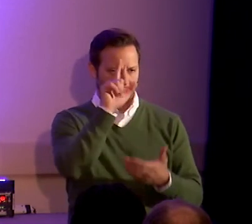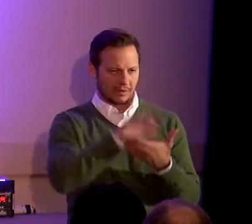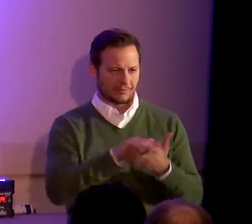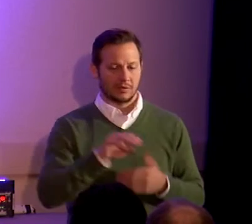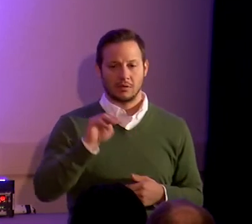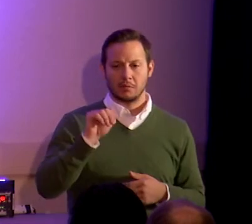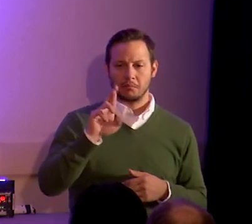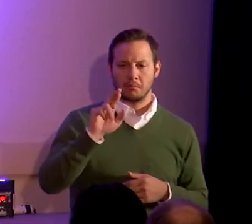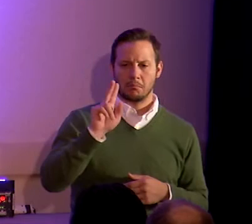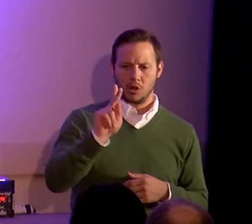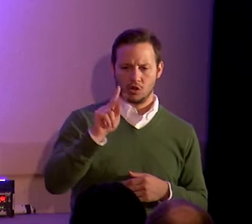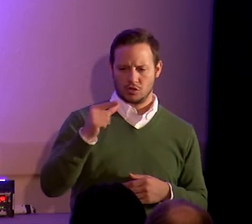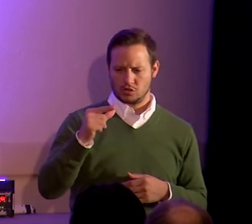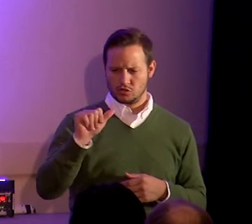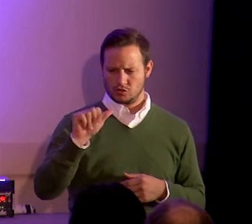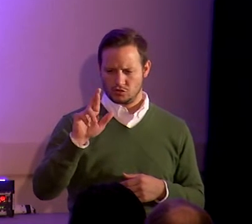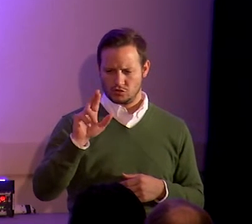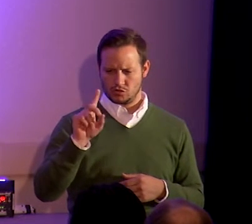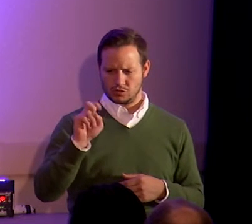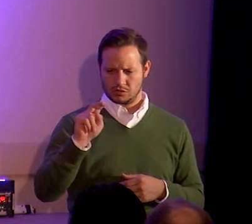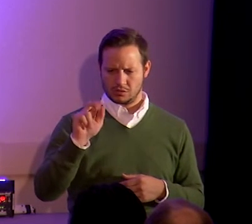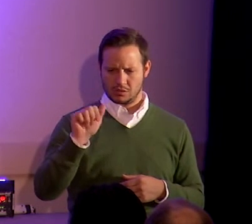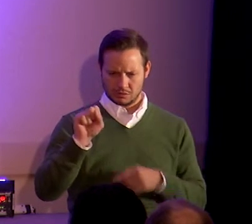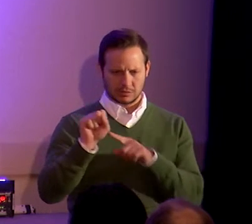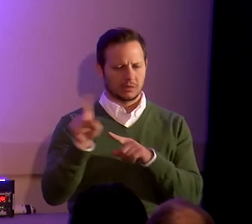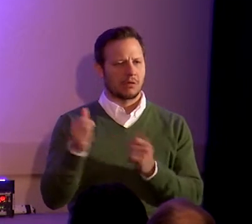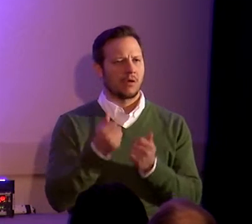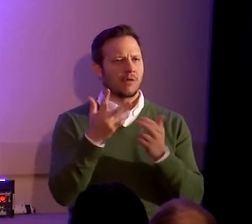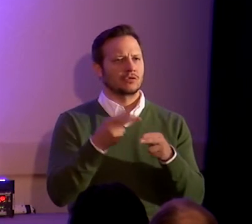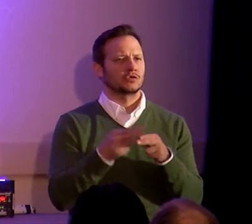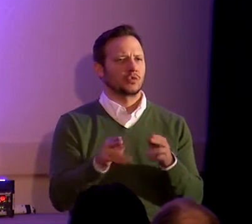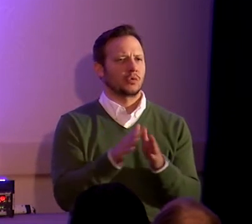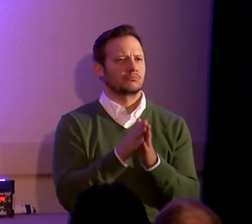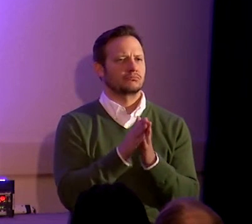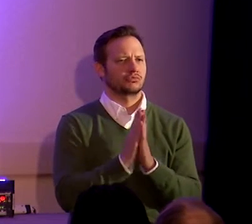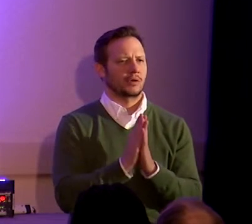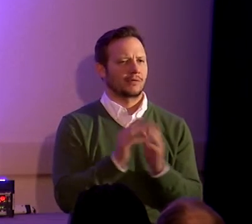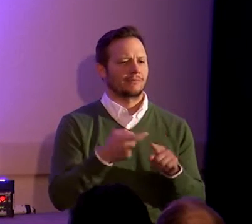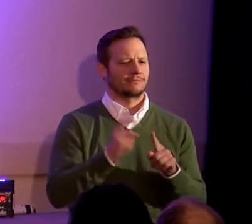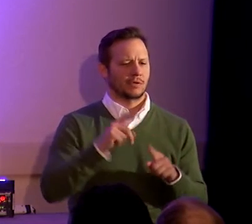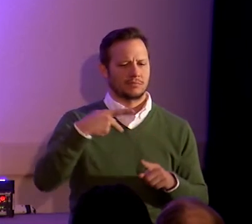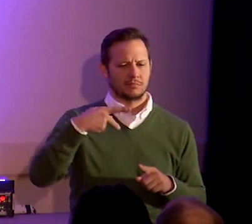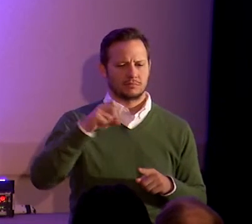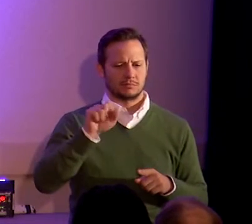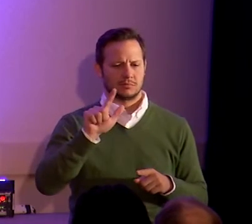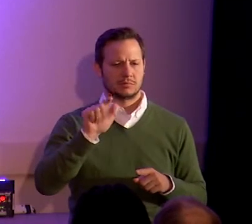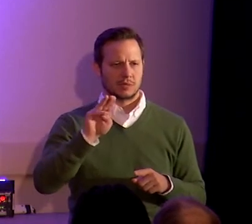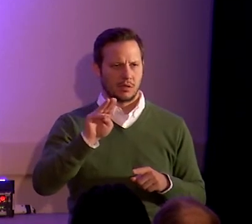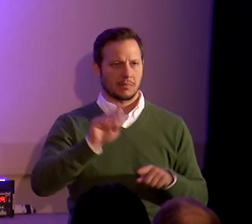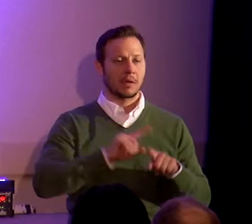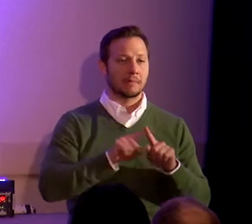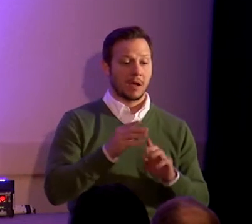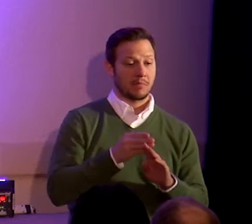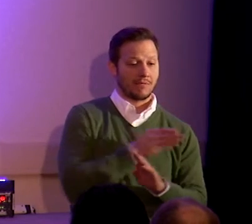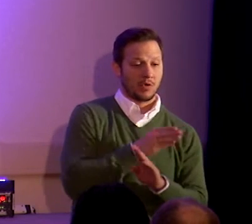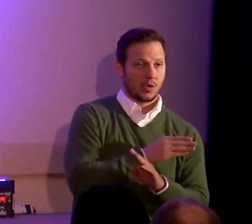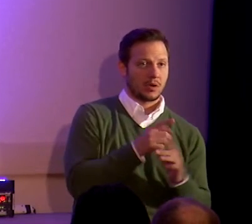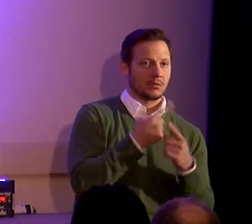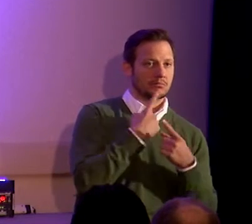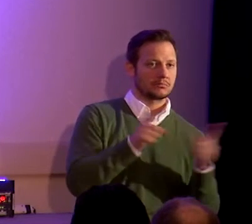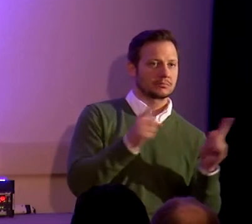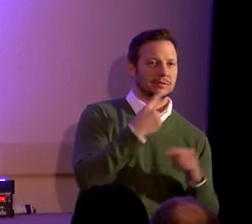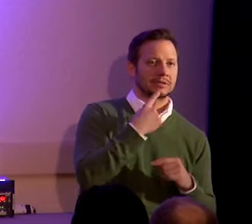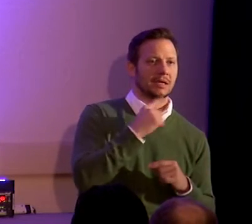Mark Cardenas offered a short prayer from the Book of Psalms, but then preceded the prayer with a disclaimer that in part